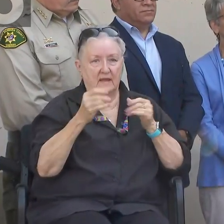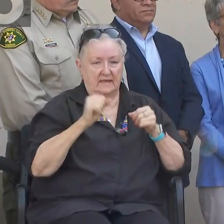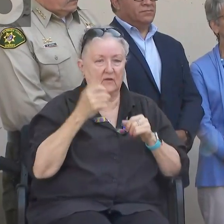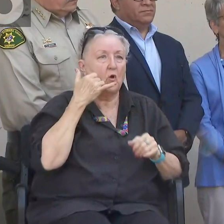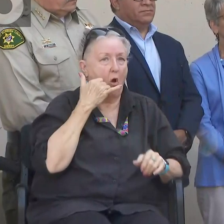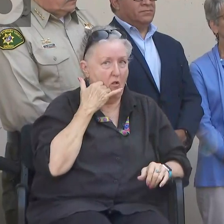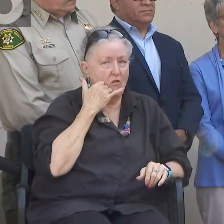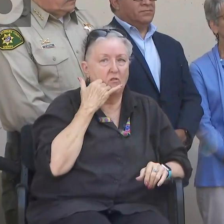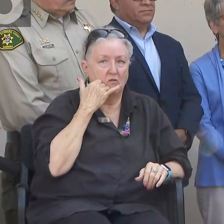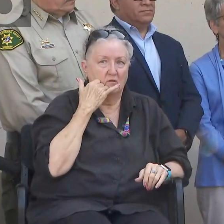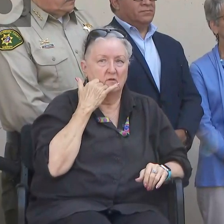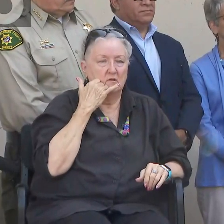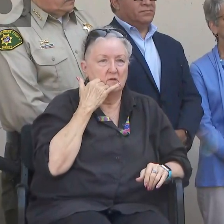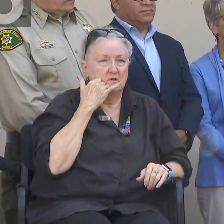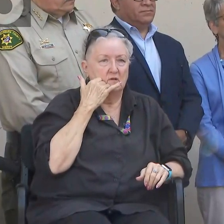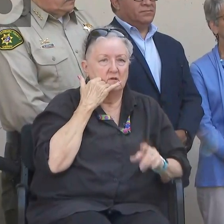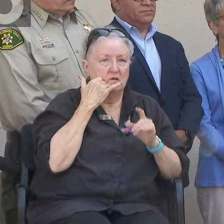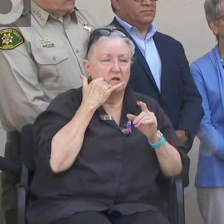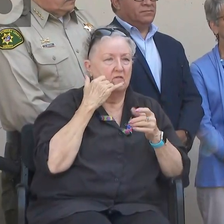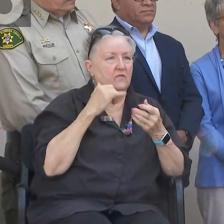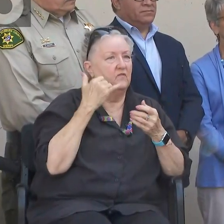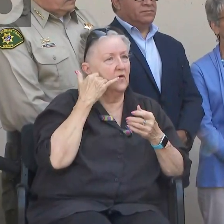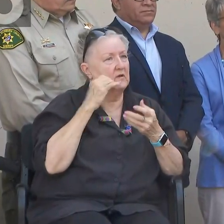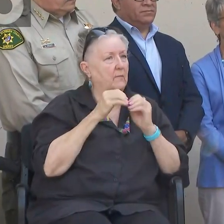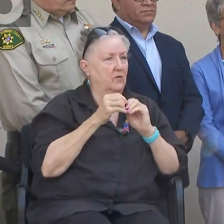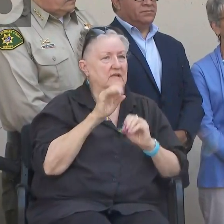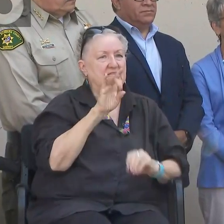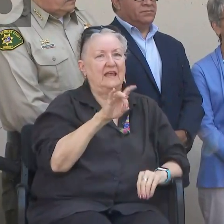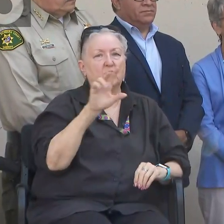called. That number is